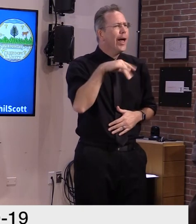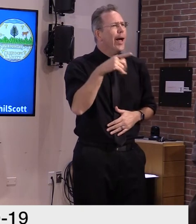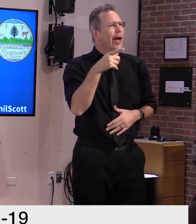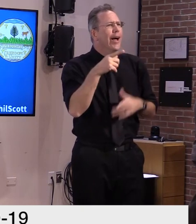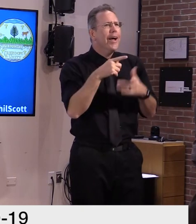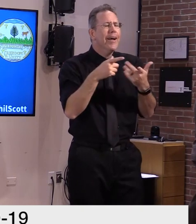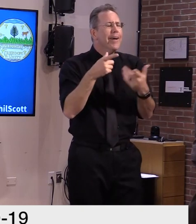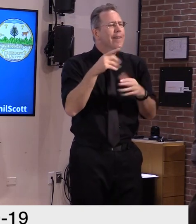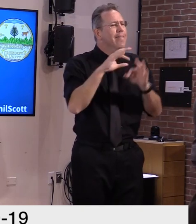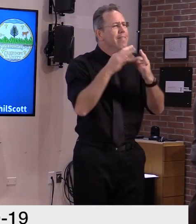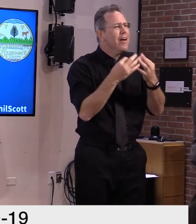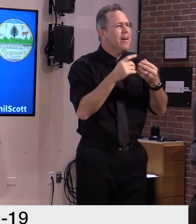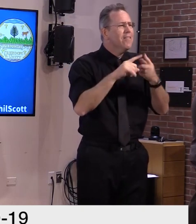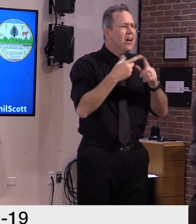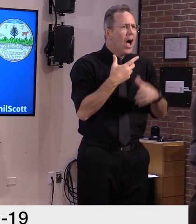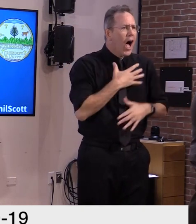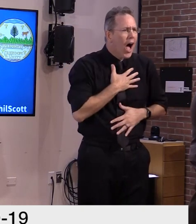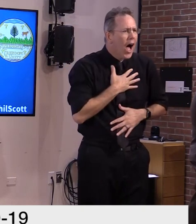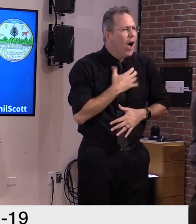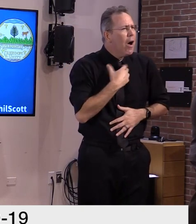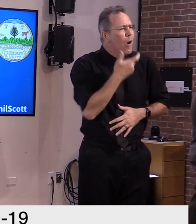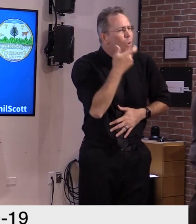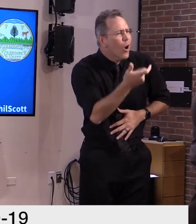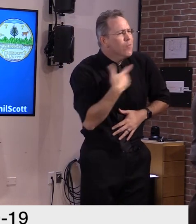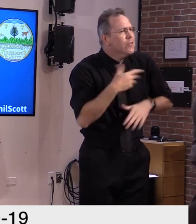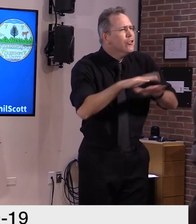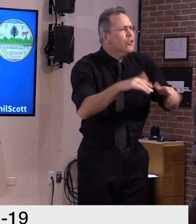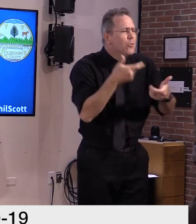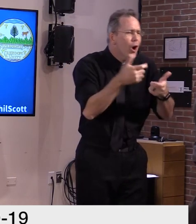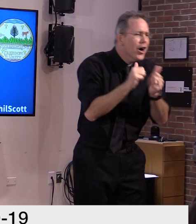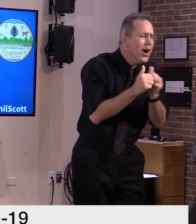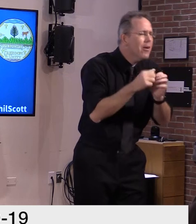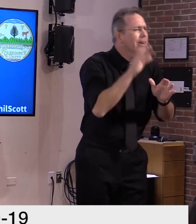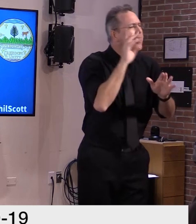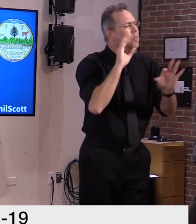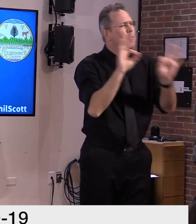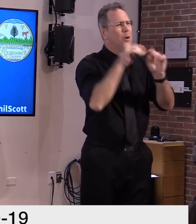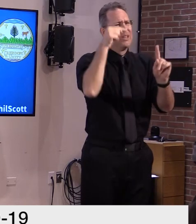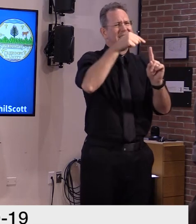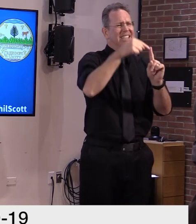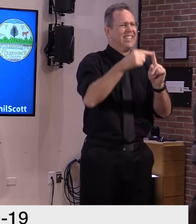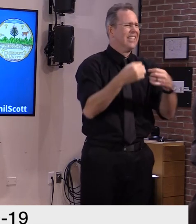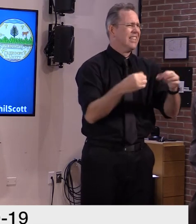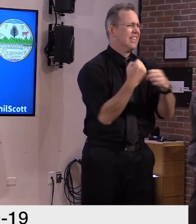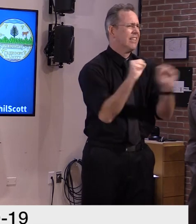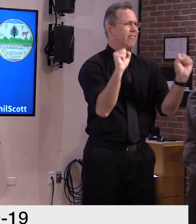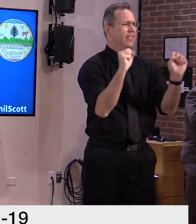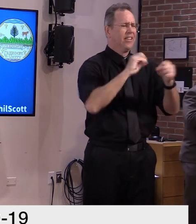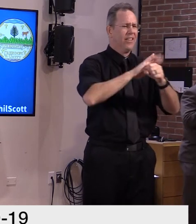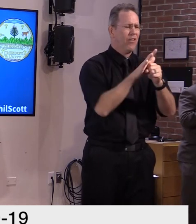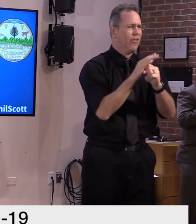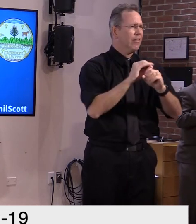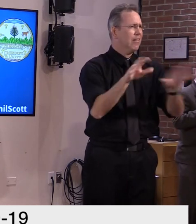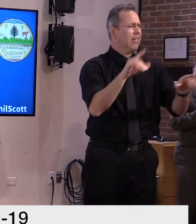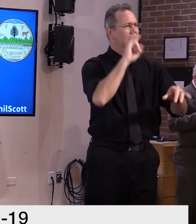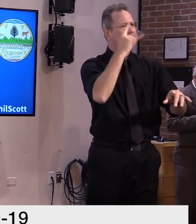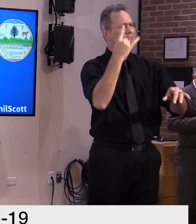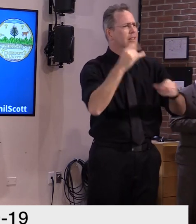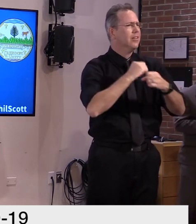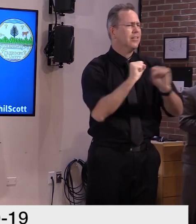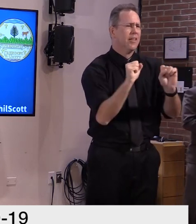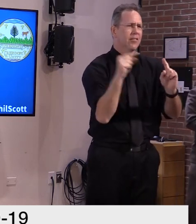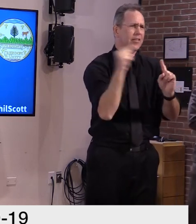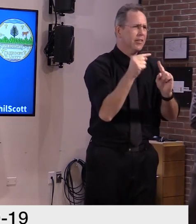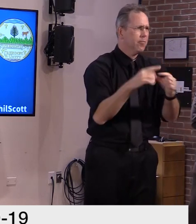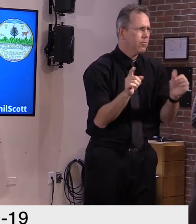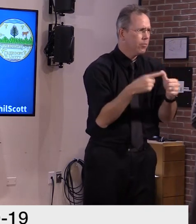present is essential to appropriately manage the risk associated with indoor sports events. The masking mandate that was put in place this fall